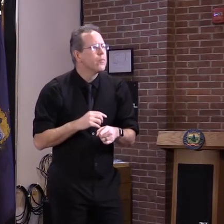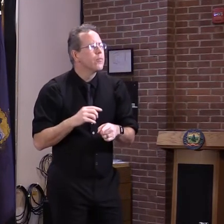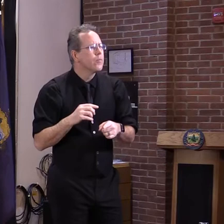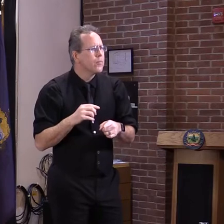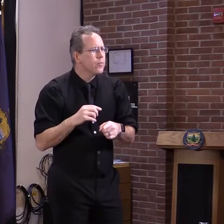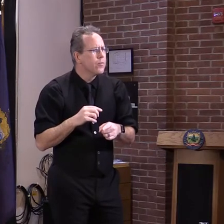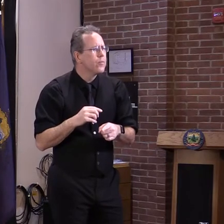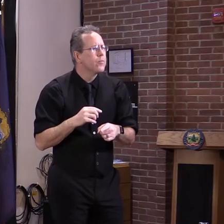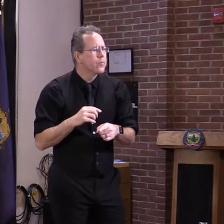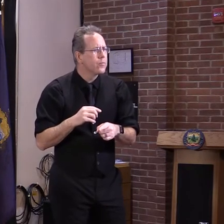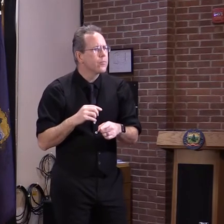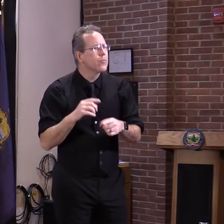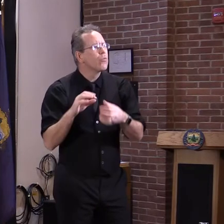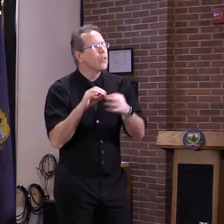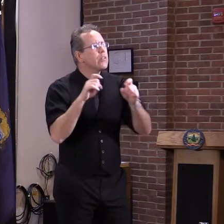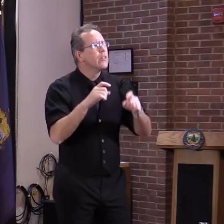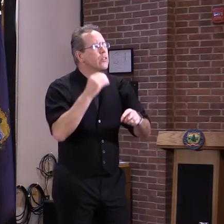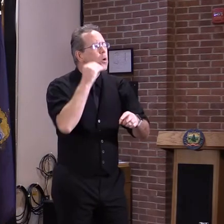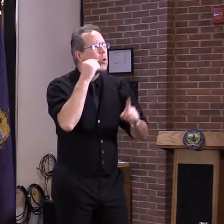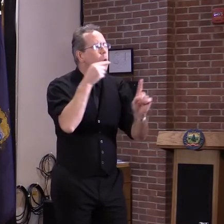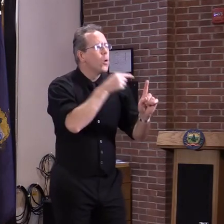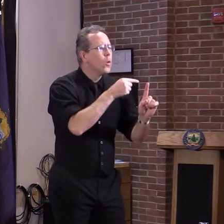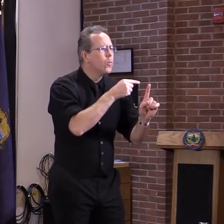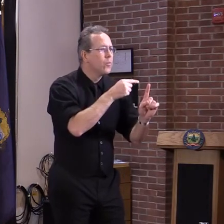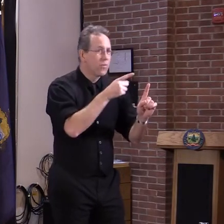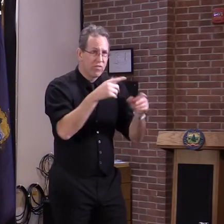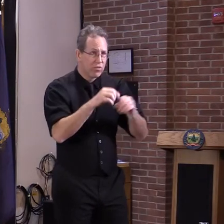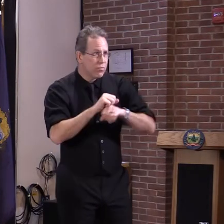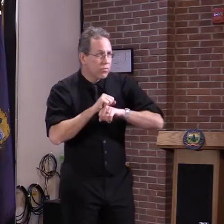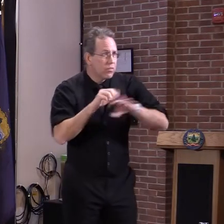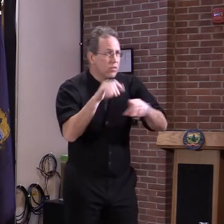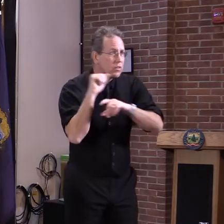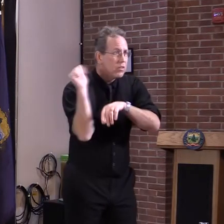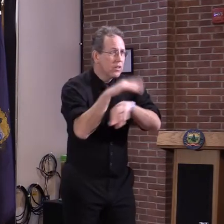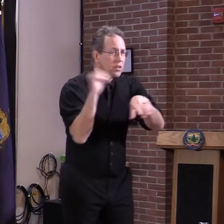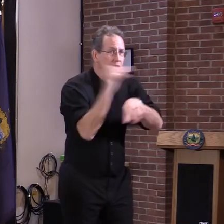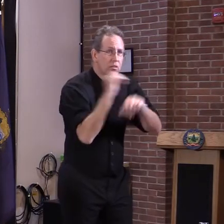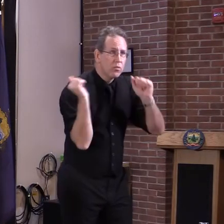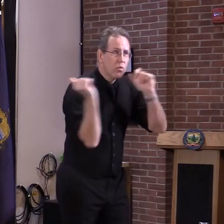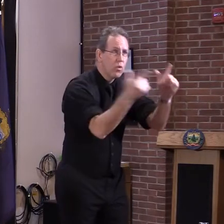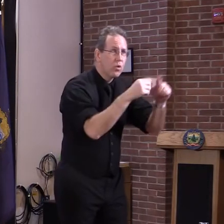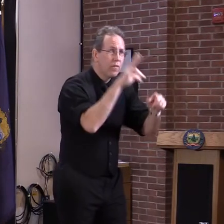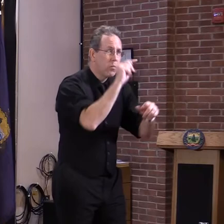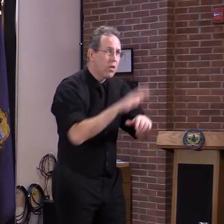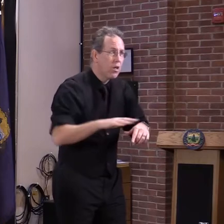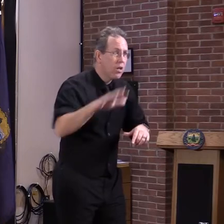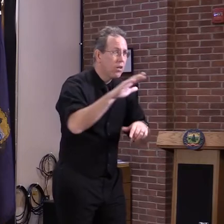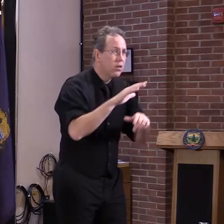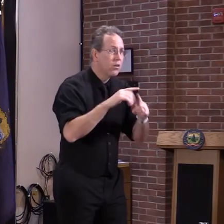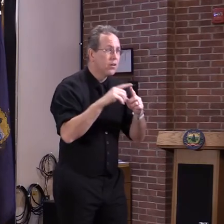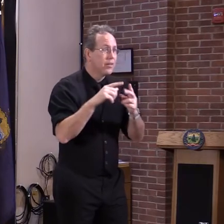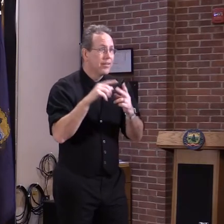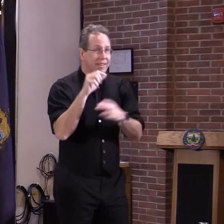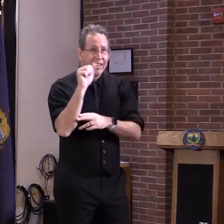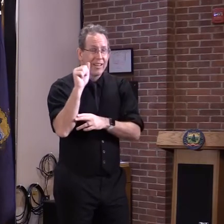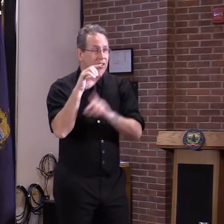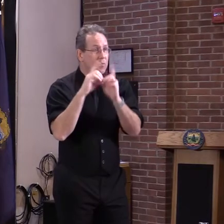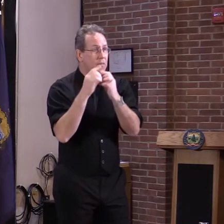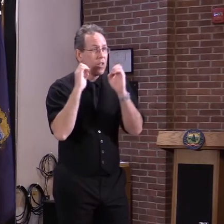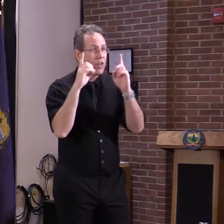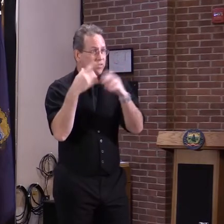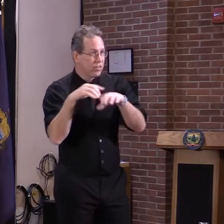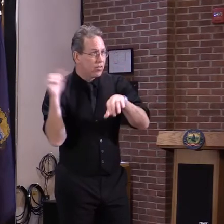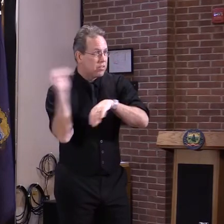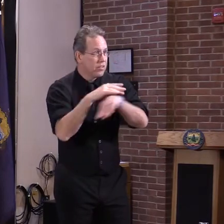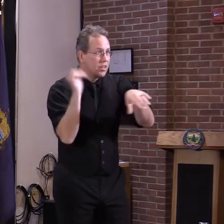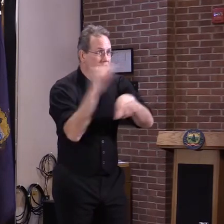Are the majority of schools implementing it now? And is AOE helping implement test at home and providing the necessary